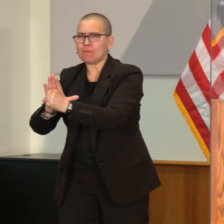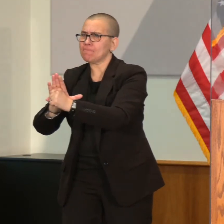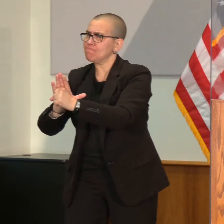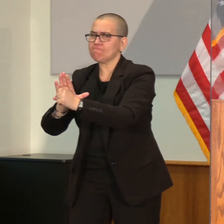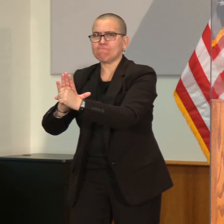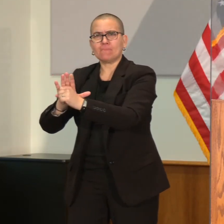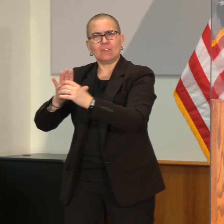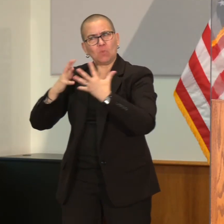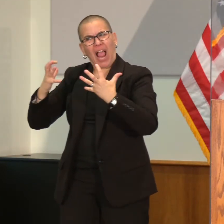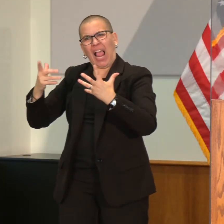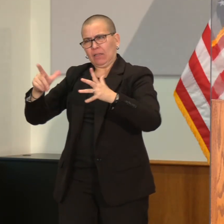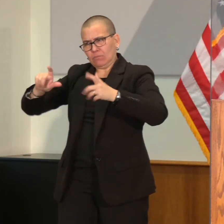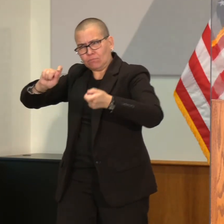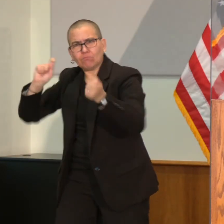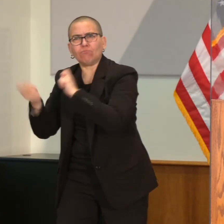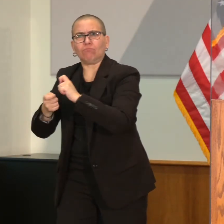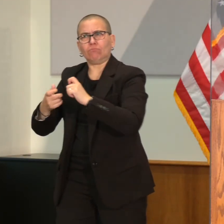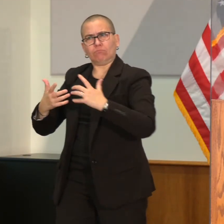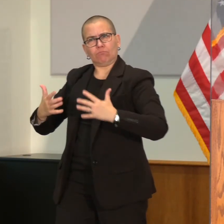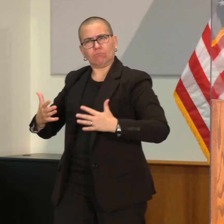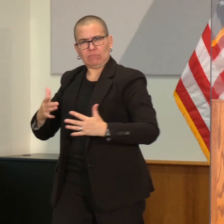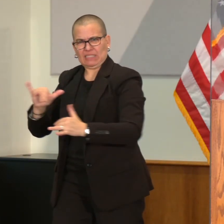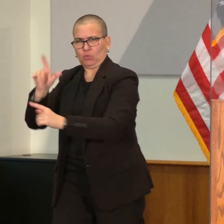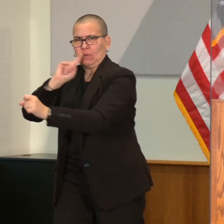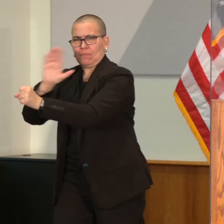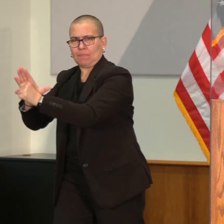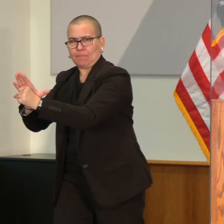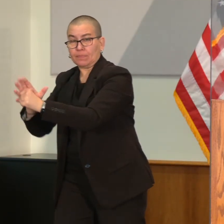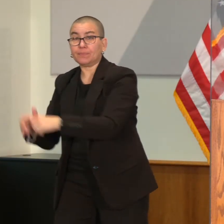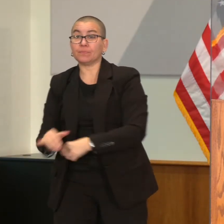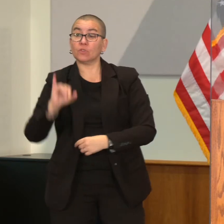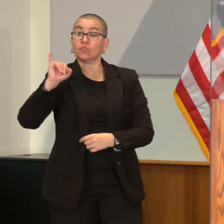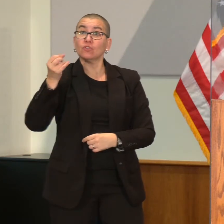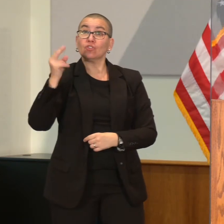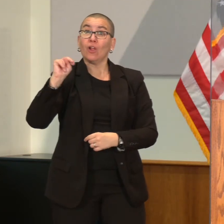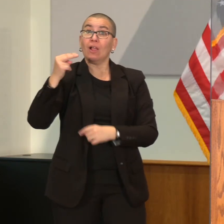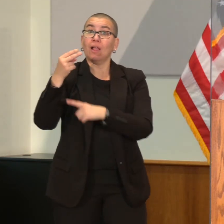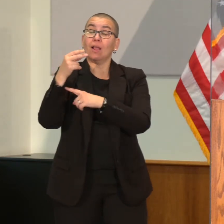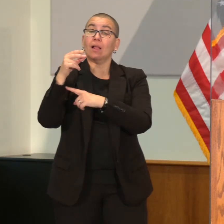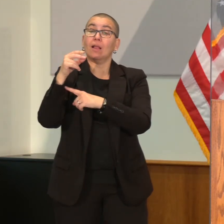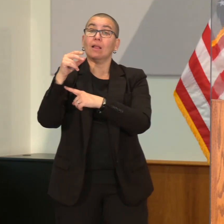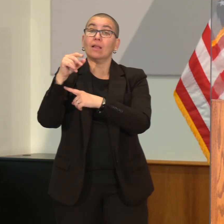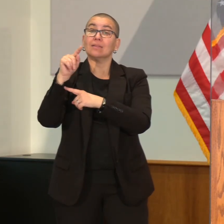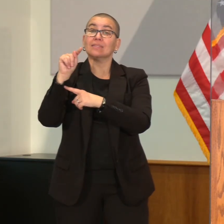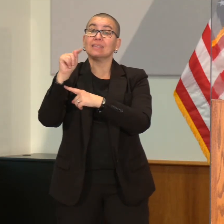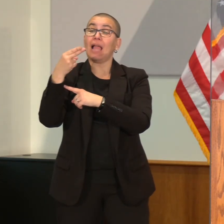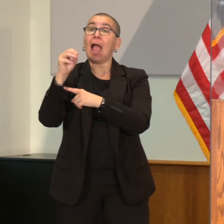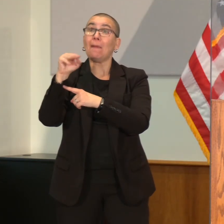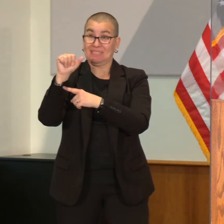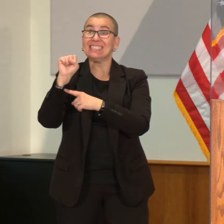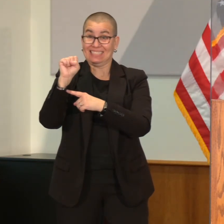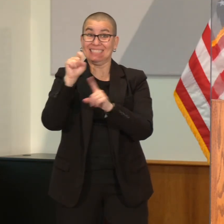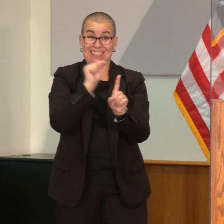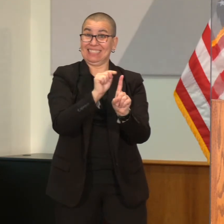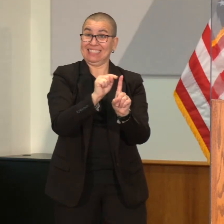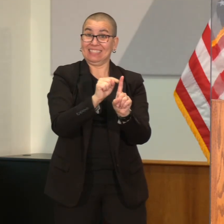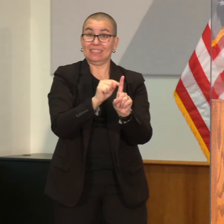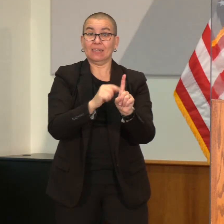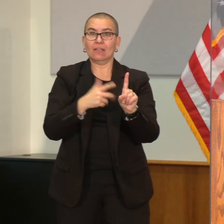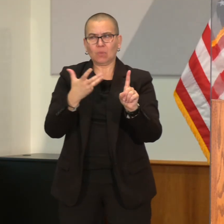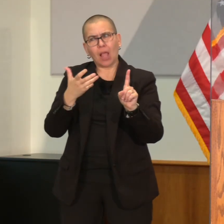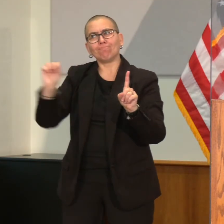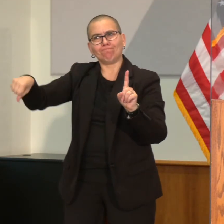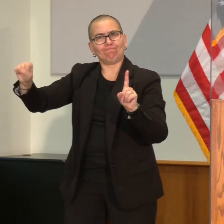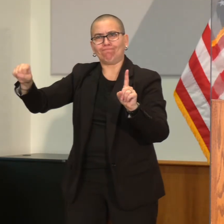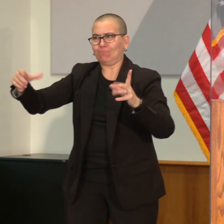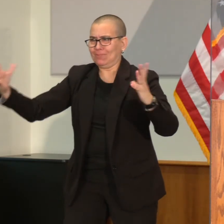well. They have been acting since Philando's death to urge us to adopt provisions that